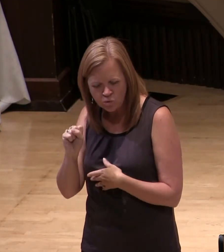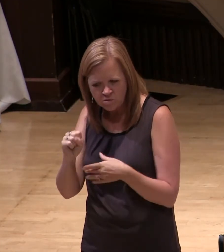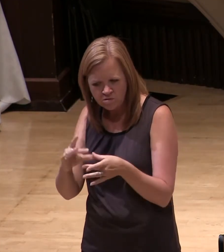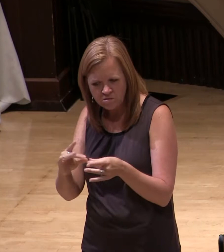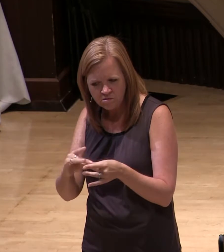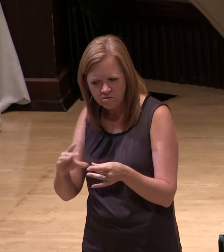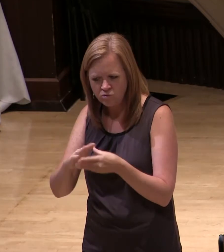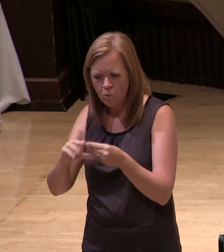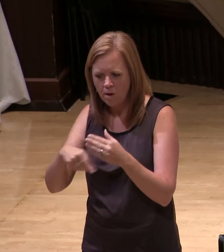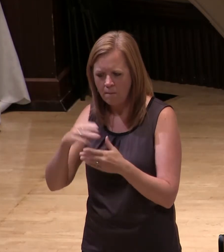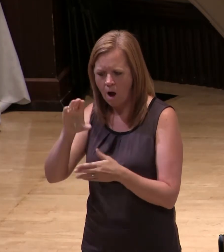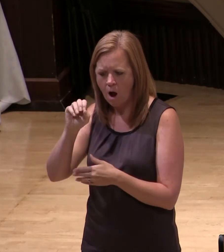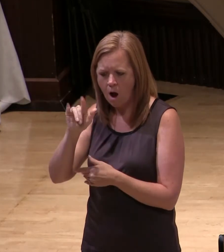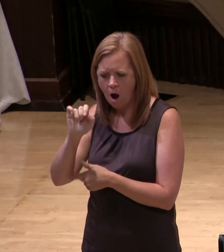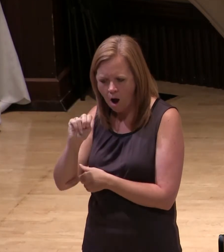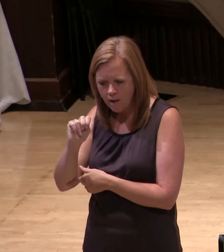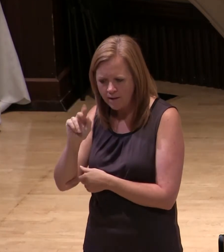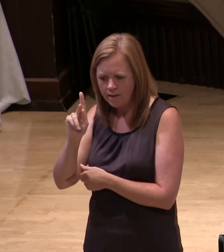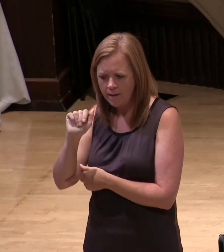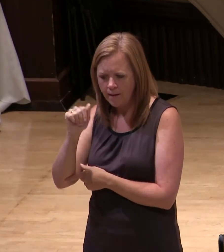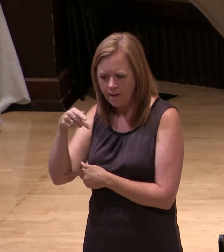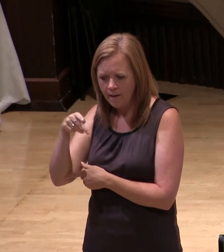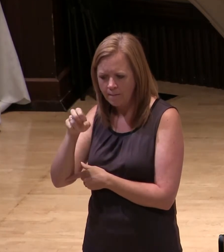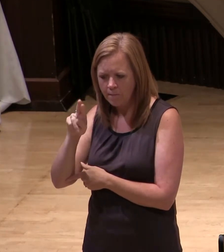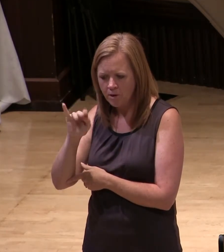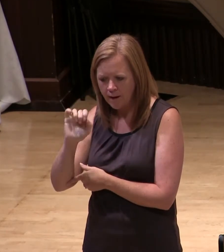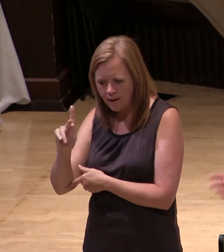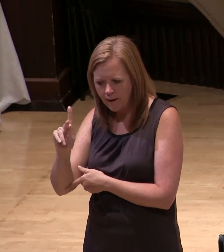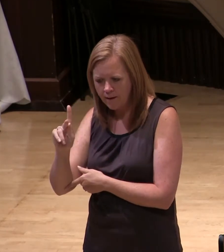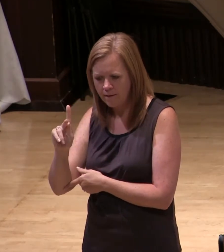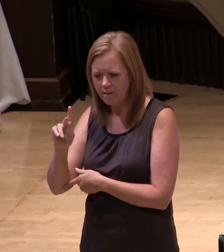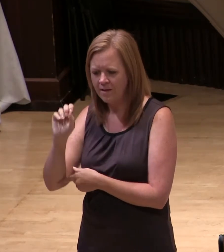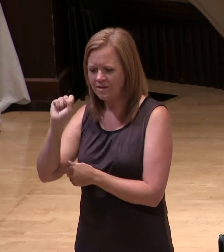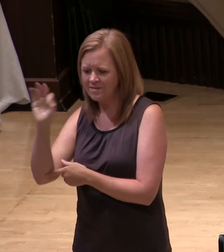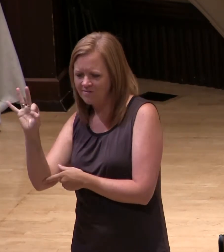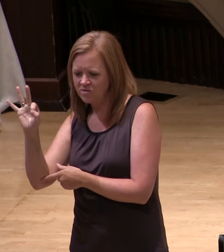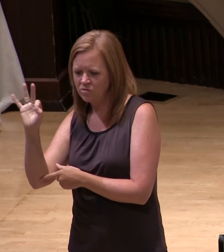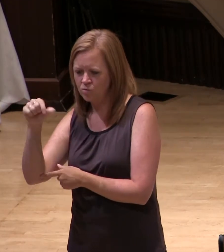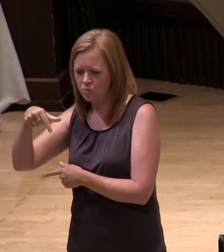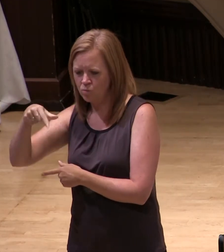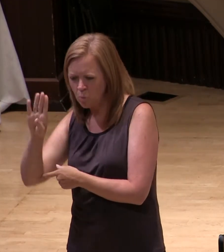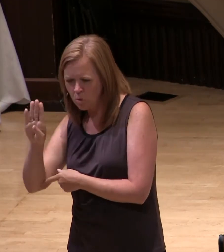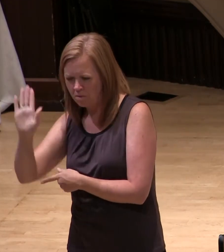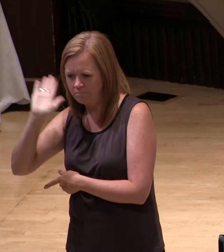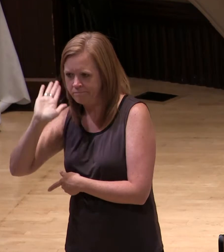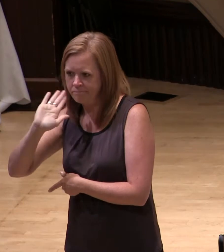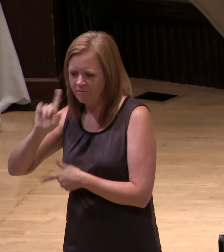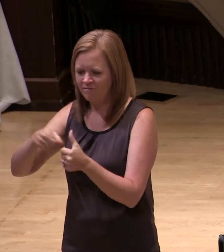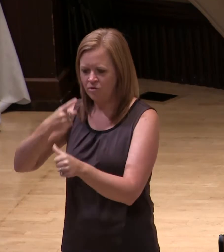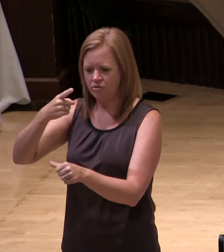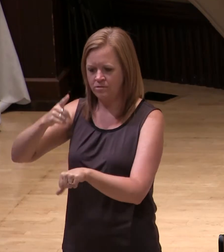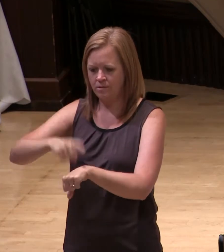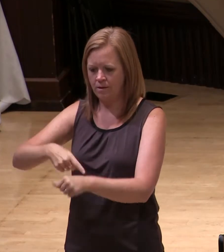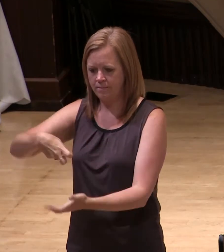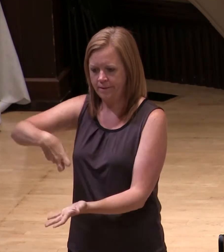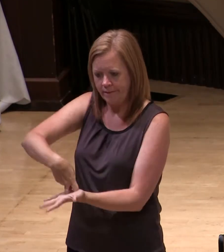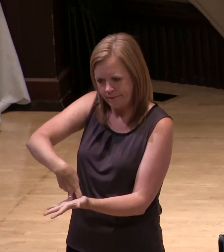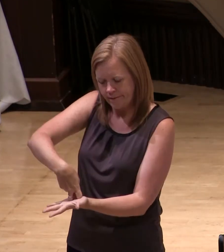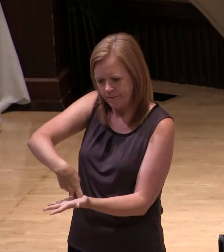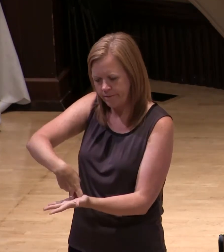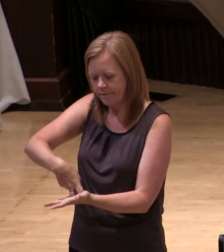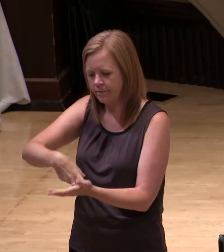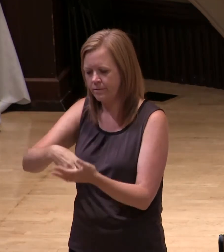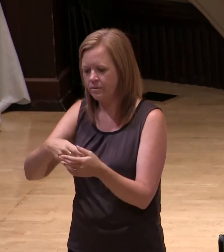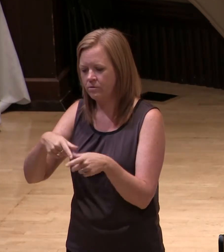Kaepernick. He was the San Francisco quarterback that was the first one to kneel during the national anthem to protest racial